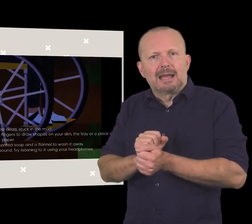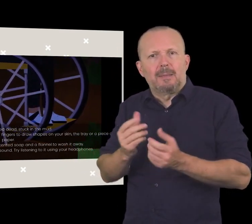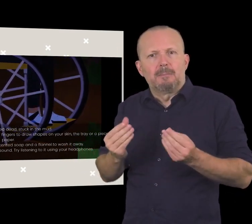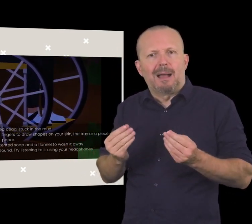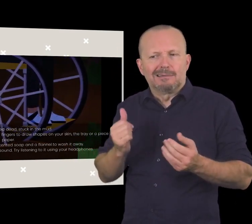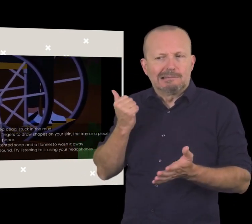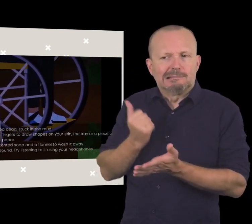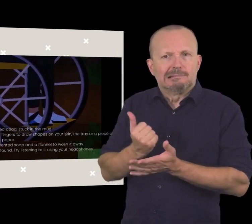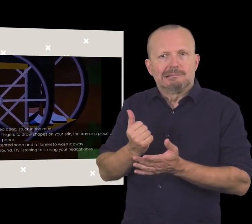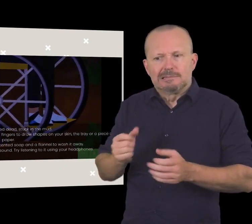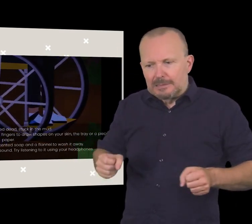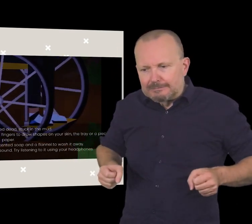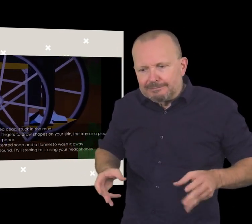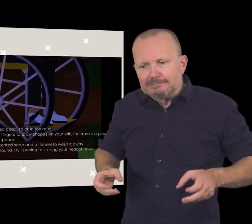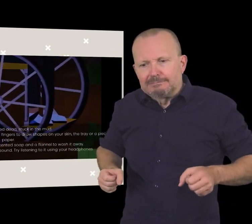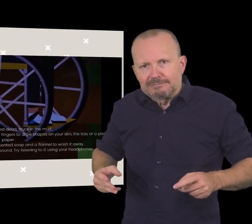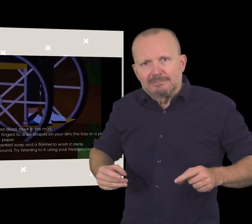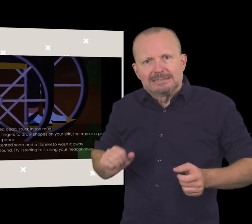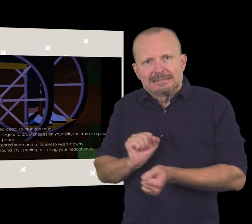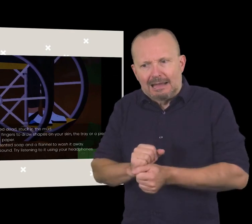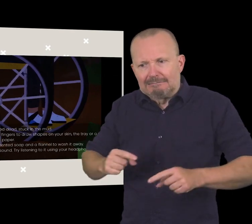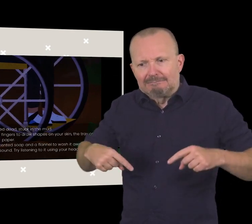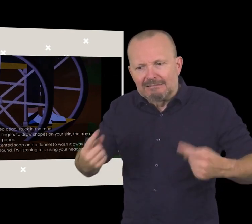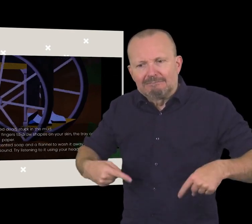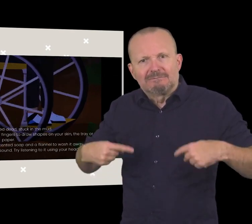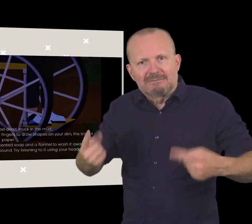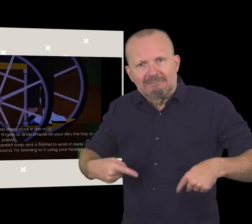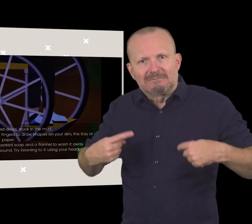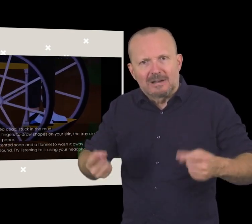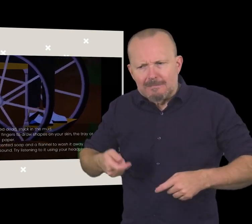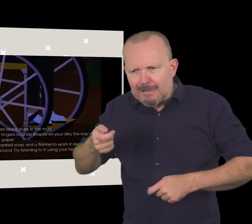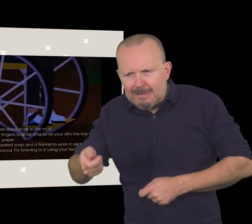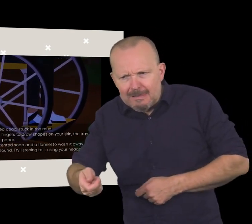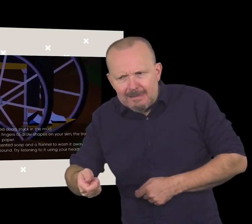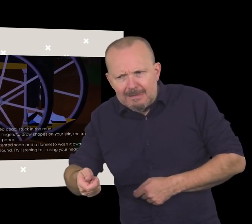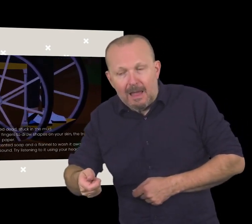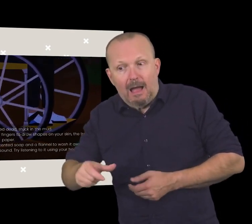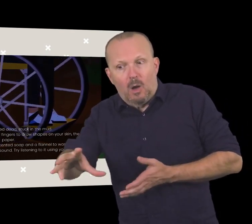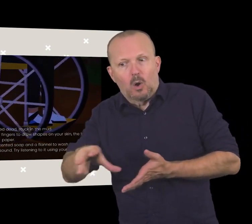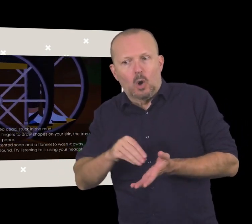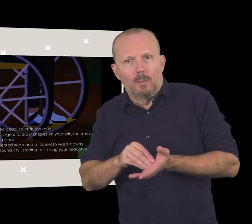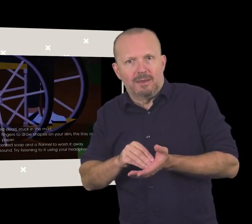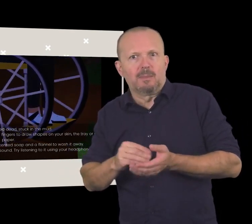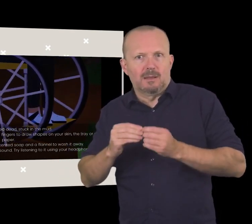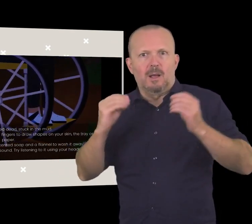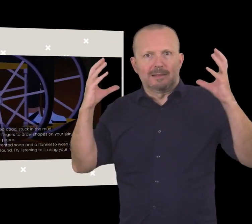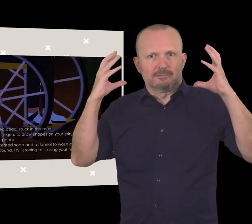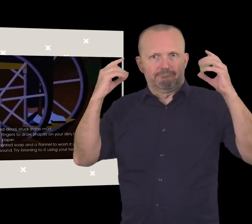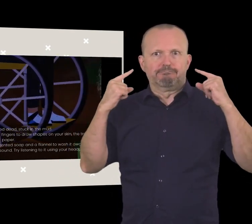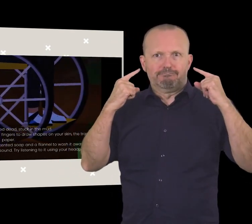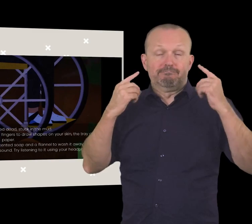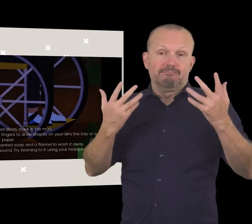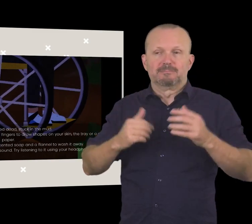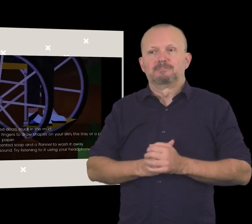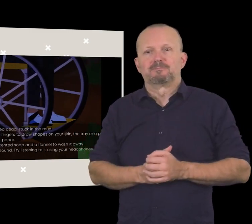the sound that happens with the water when the mud, when they get stuck in the mud. So that's a